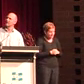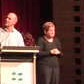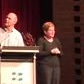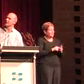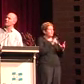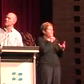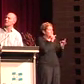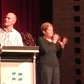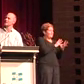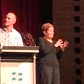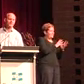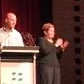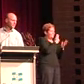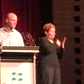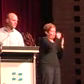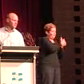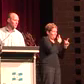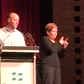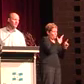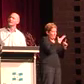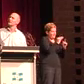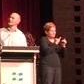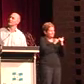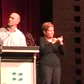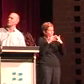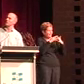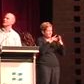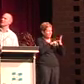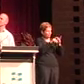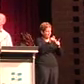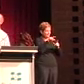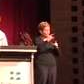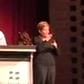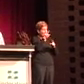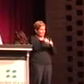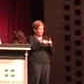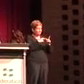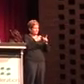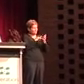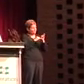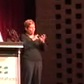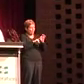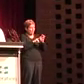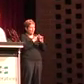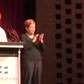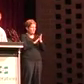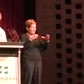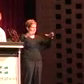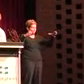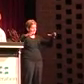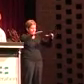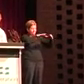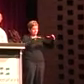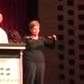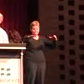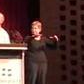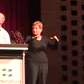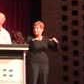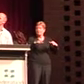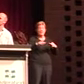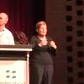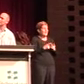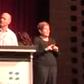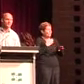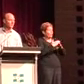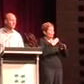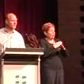project. So the project is in southwest Victoria. It's a 12,000 square kilometre basin. The work that we've been doing